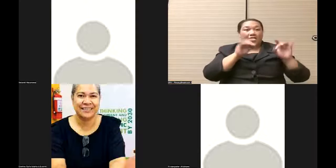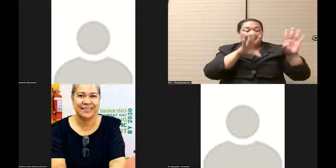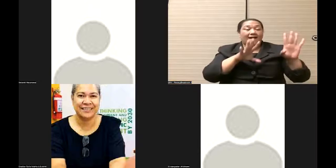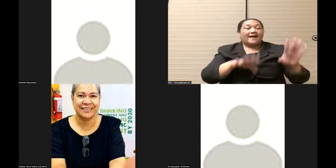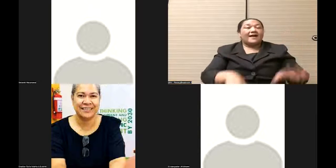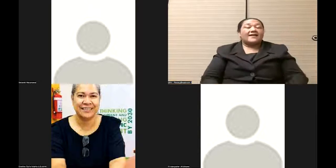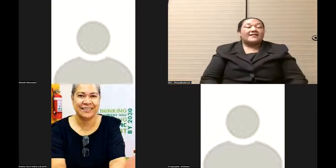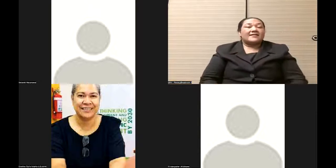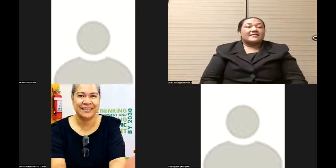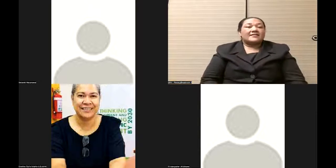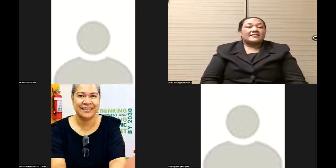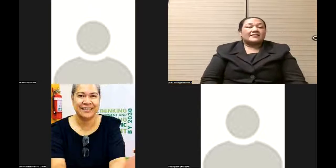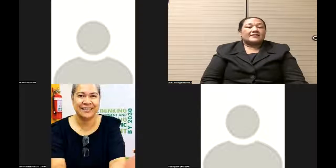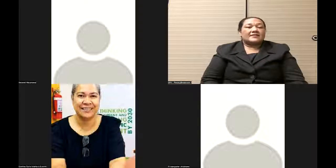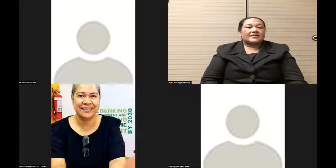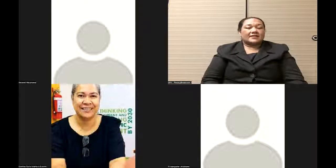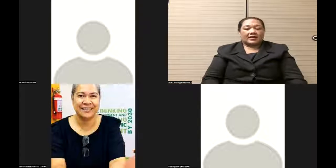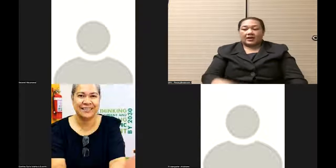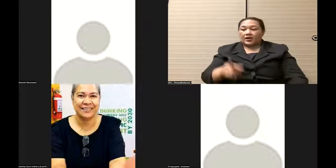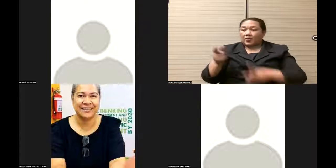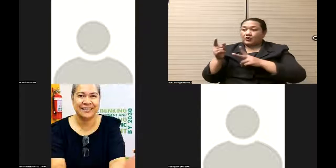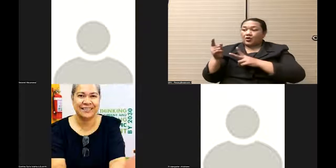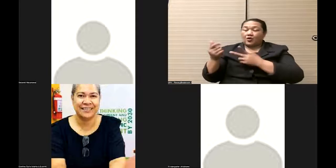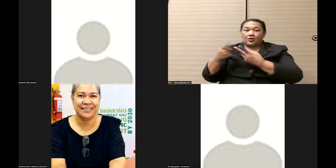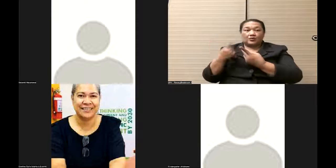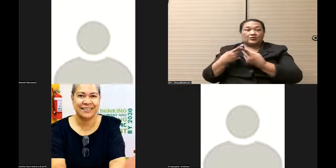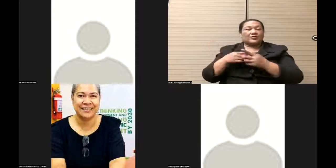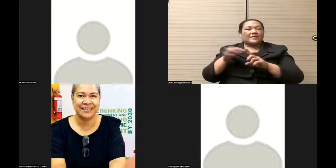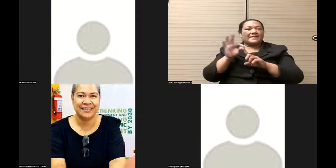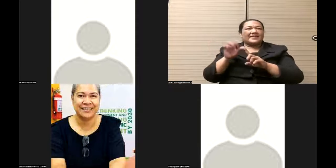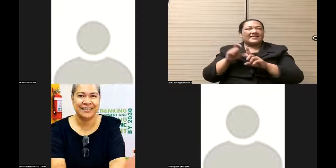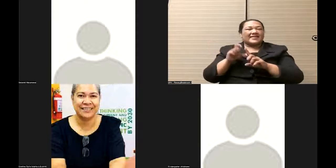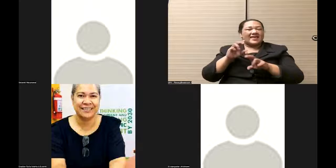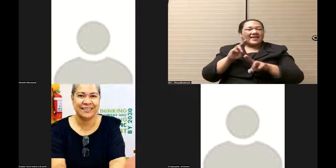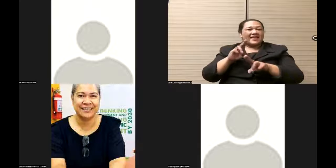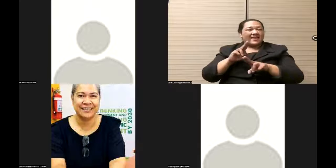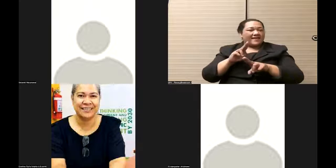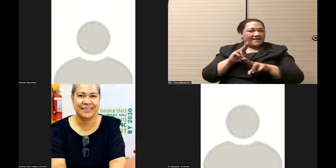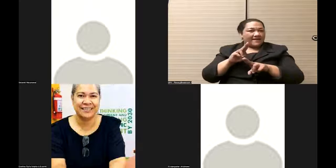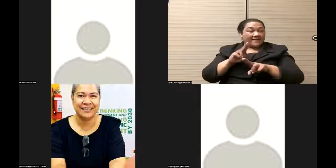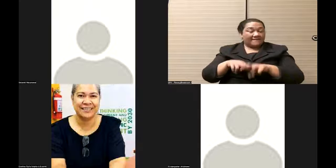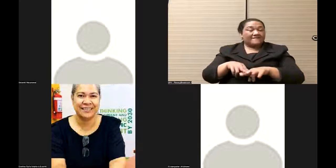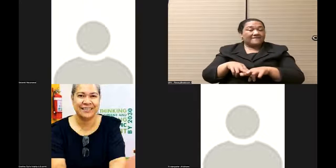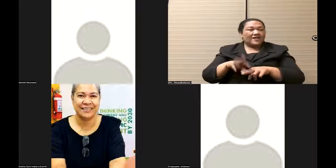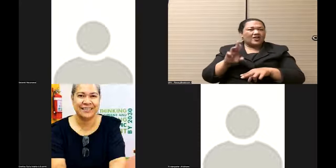few. And I also would like Shale, the